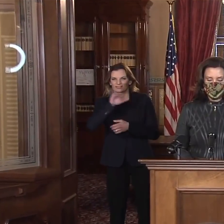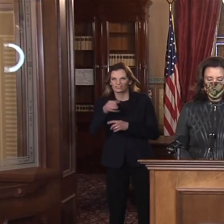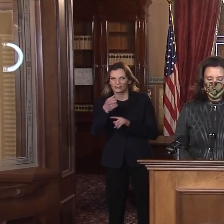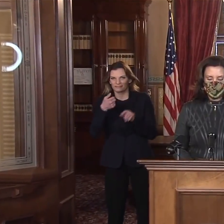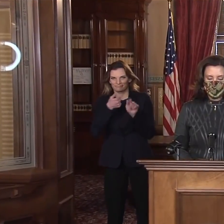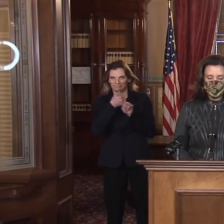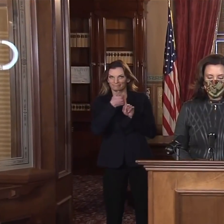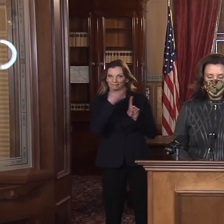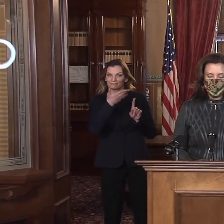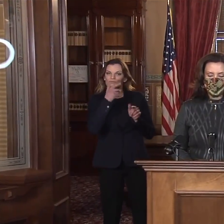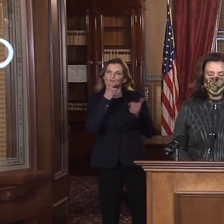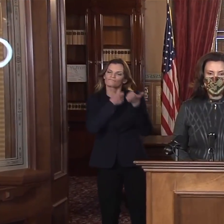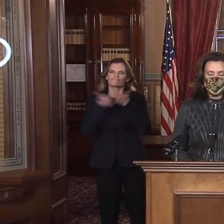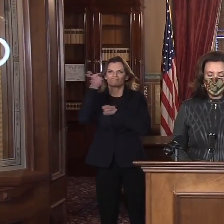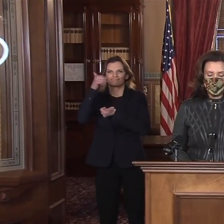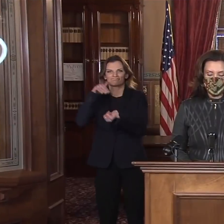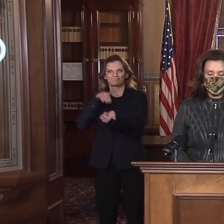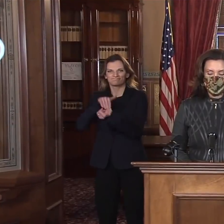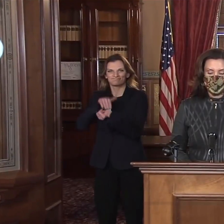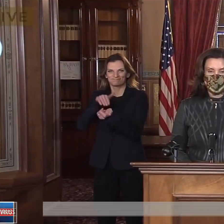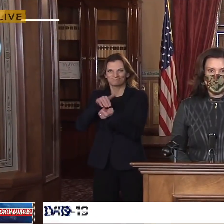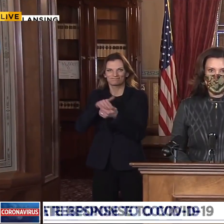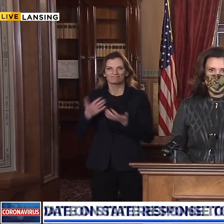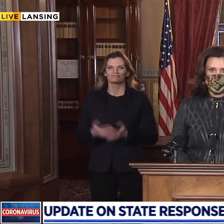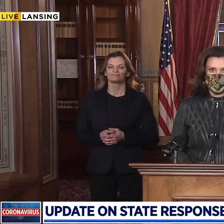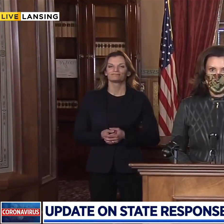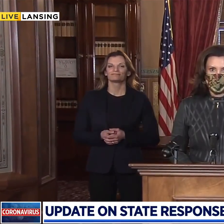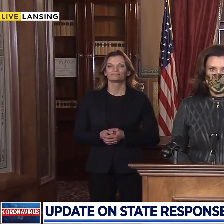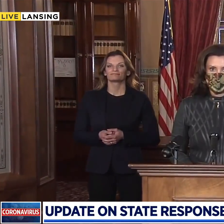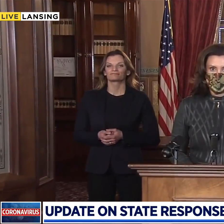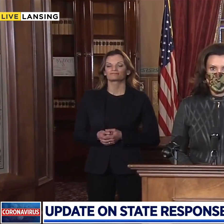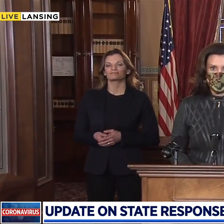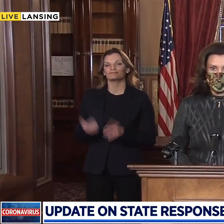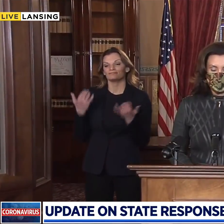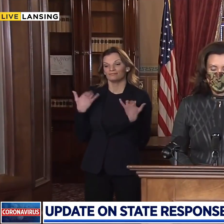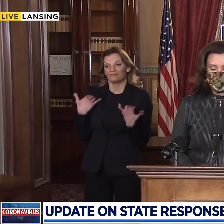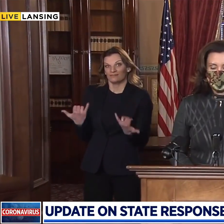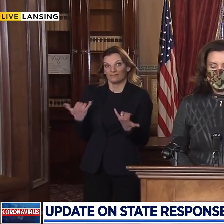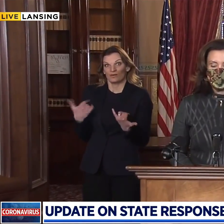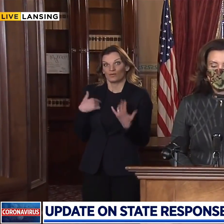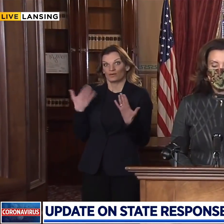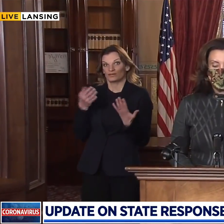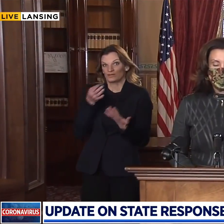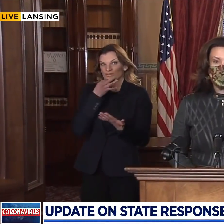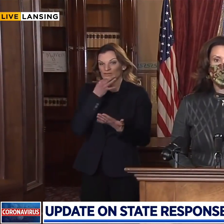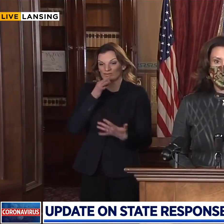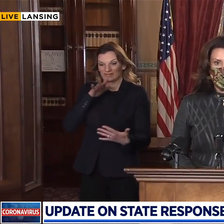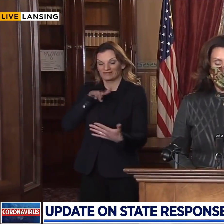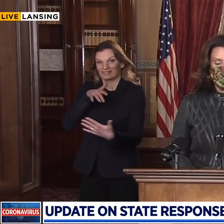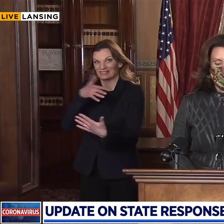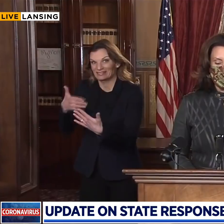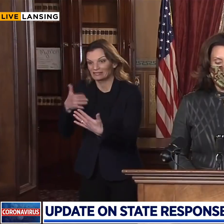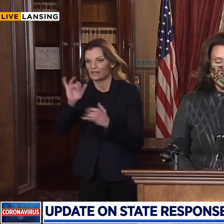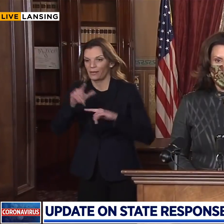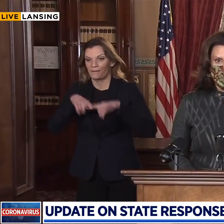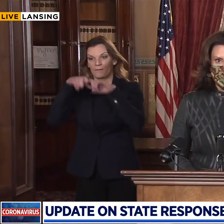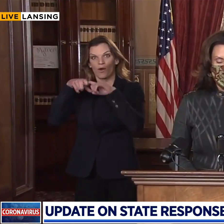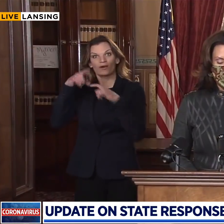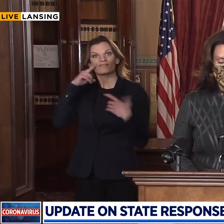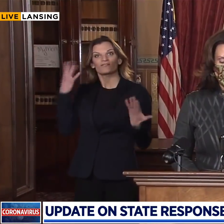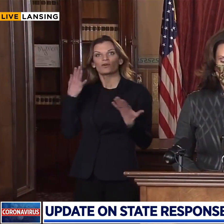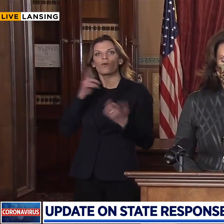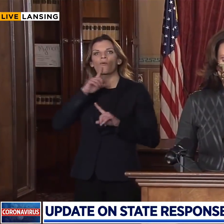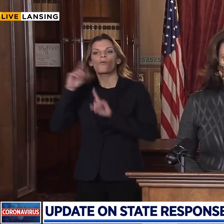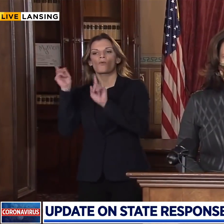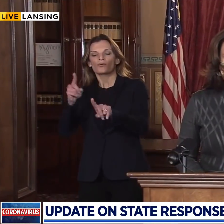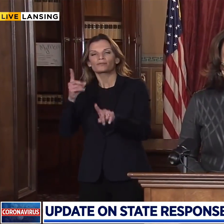executive. We are now nearly 2 weeks into the MDHHS 3-week pause to save lives